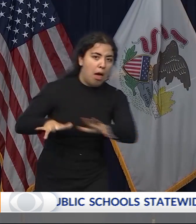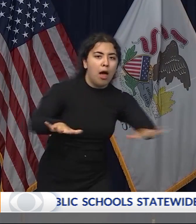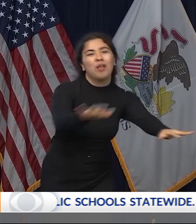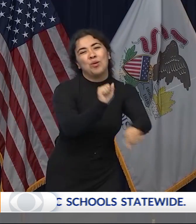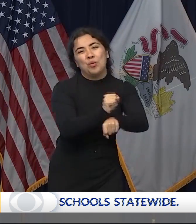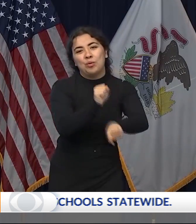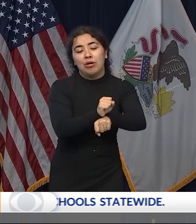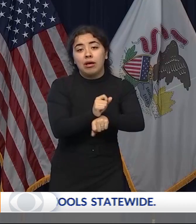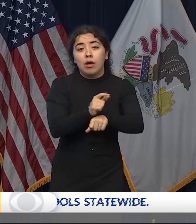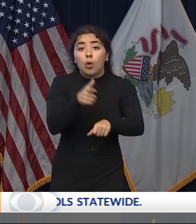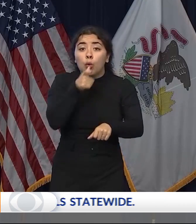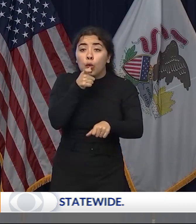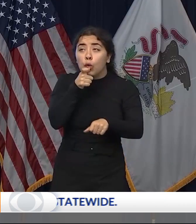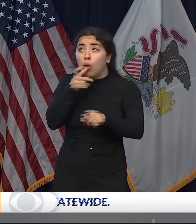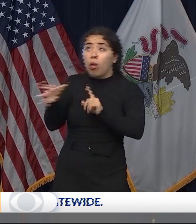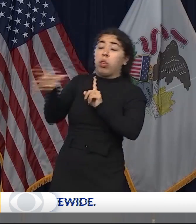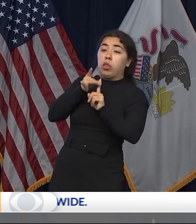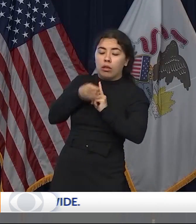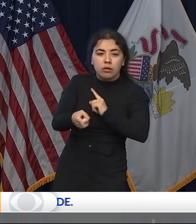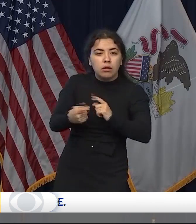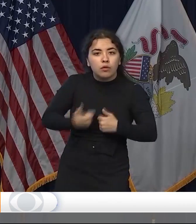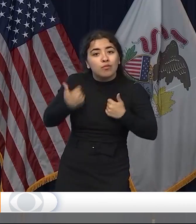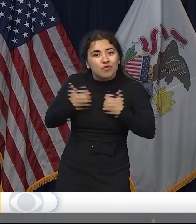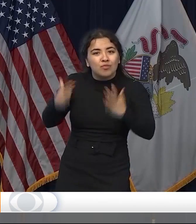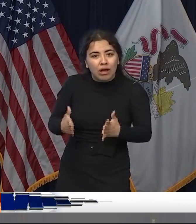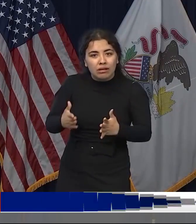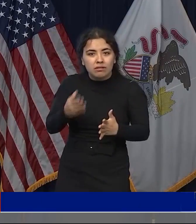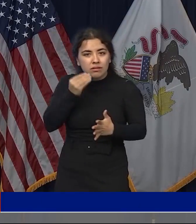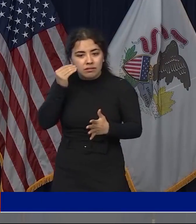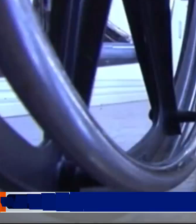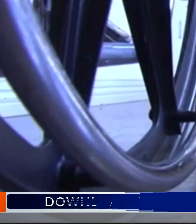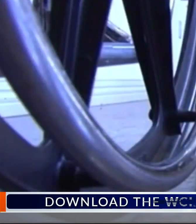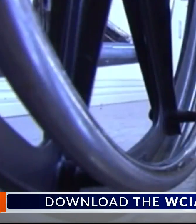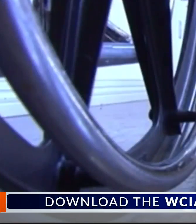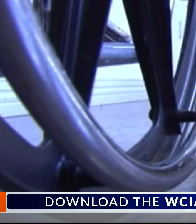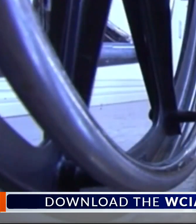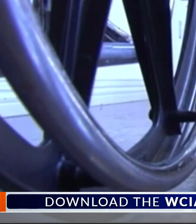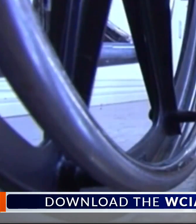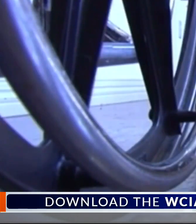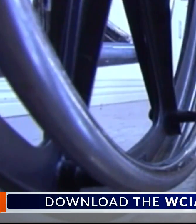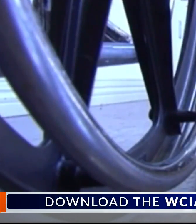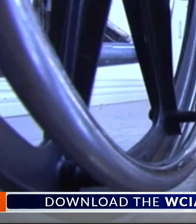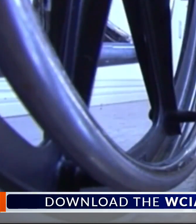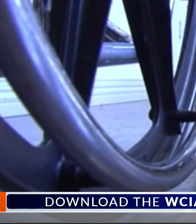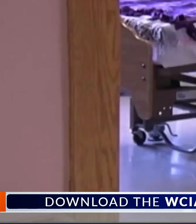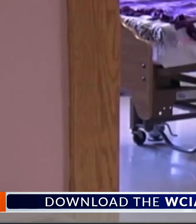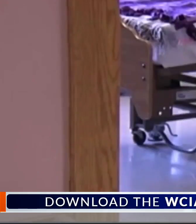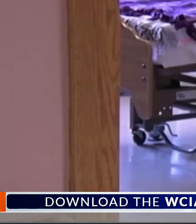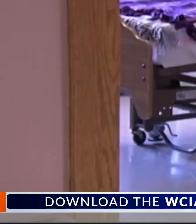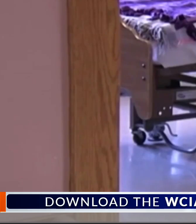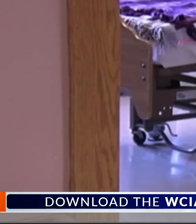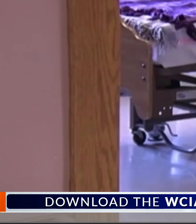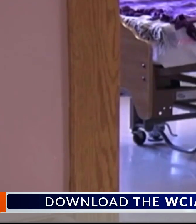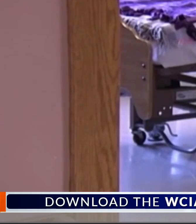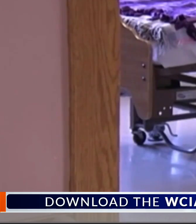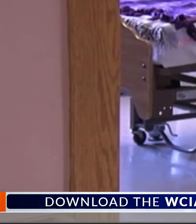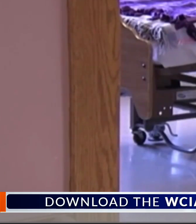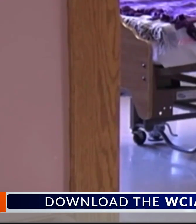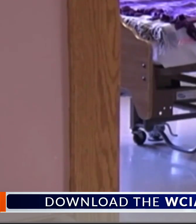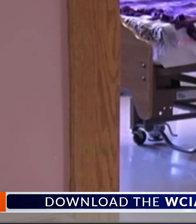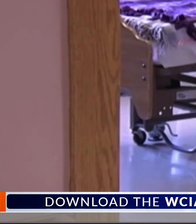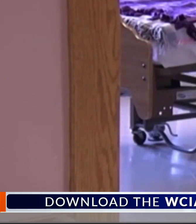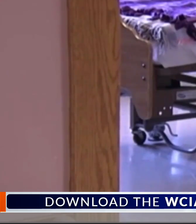it's the residents who are ending up seriously sick, hospitalized, or worse. The Department of Public Health launched a new website that tracks